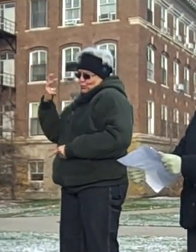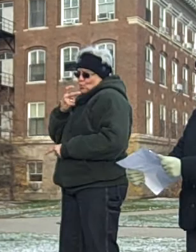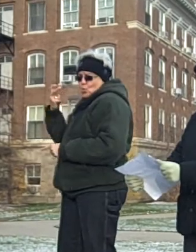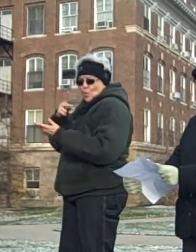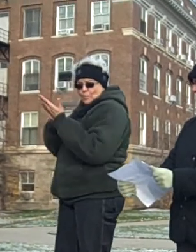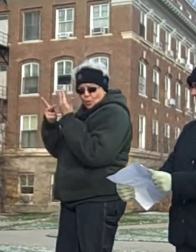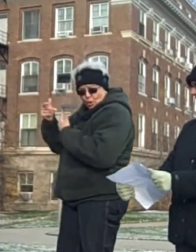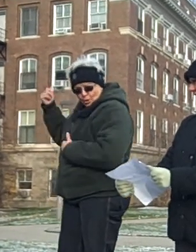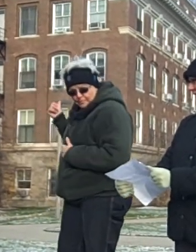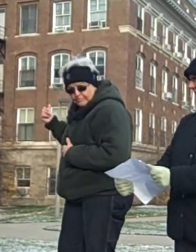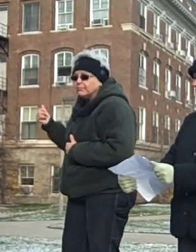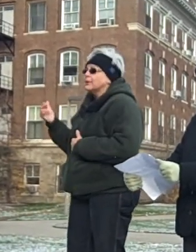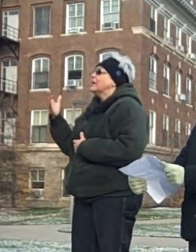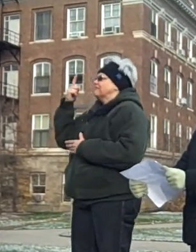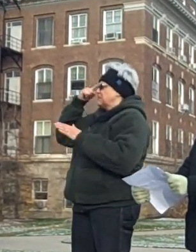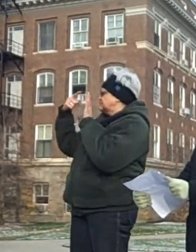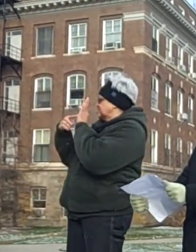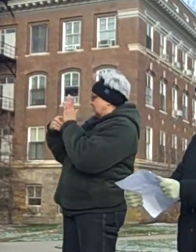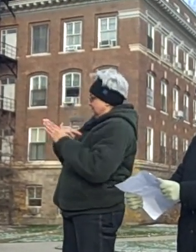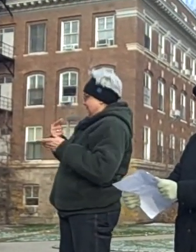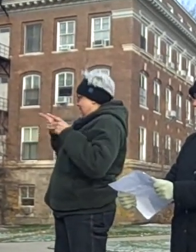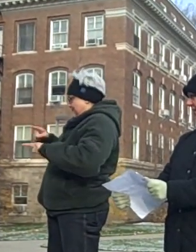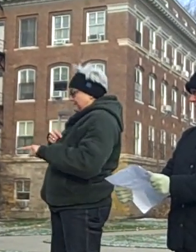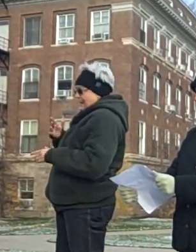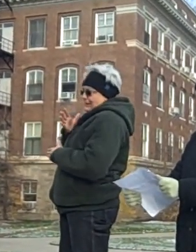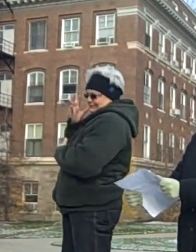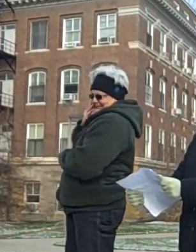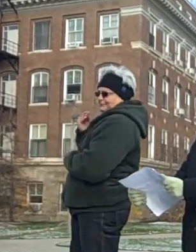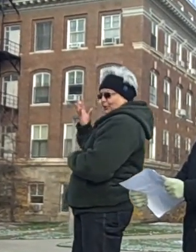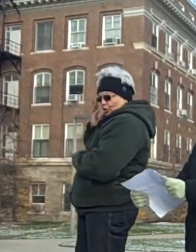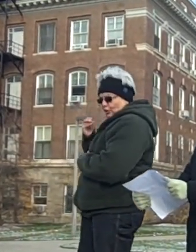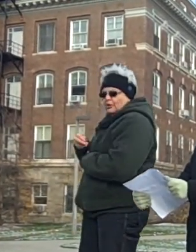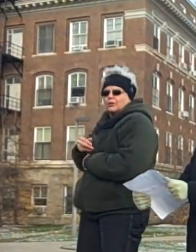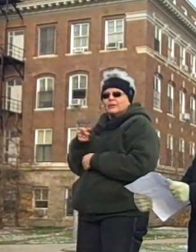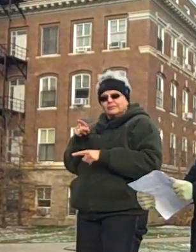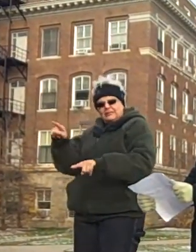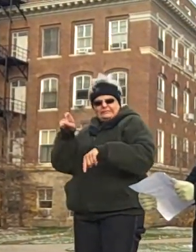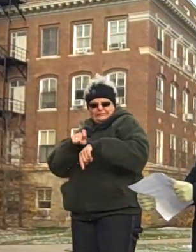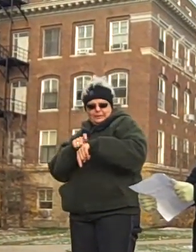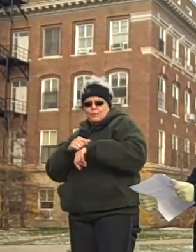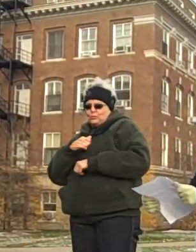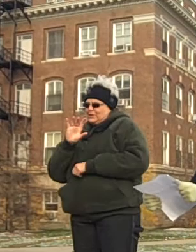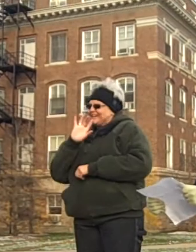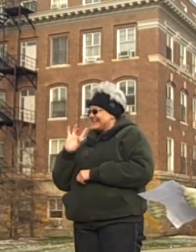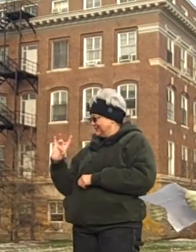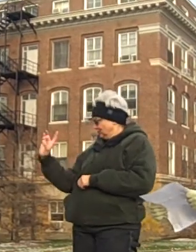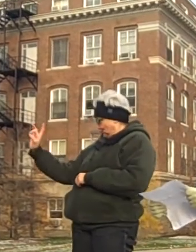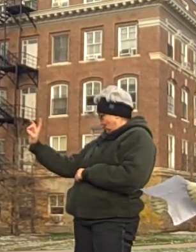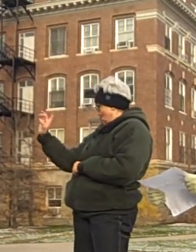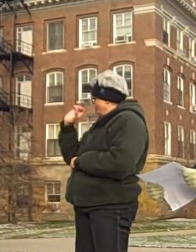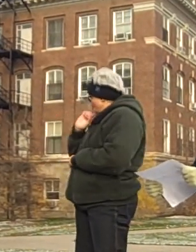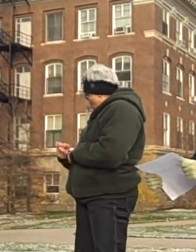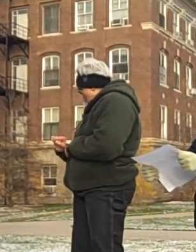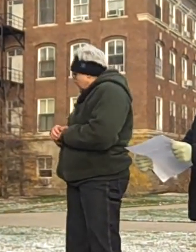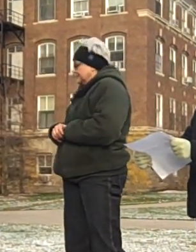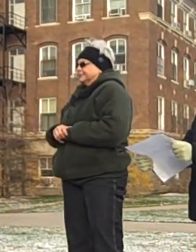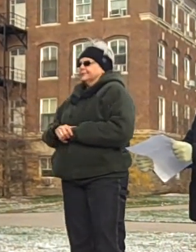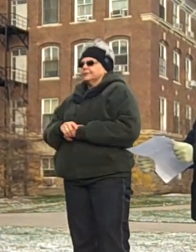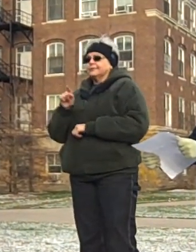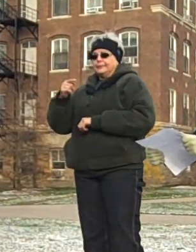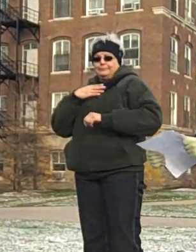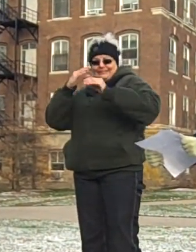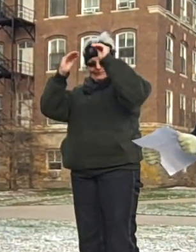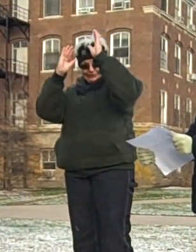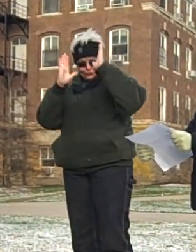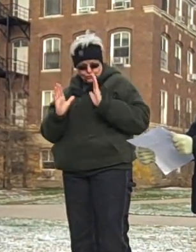them happening day in and day out in my school. I remember a personal experience that I will never forget. I was